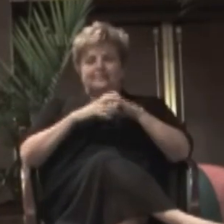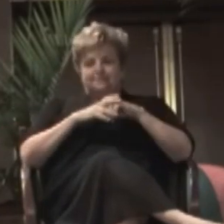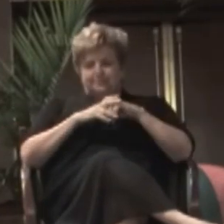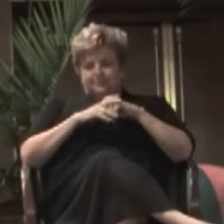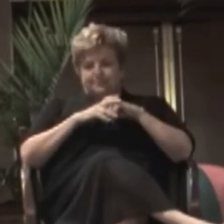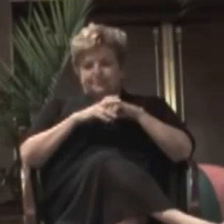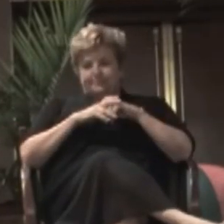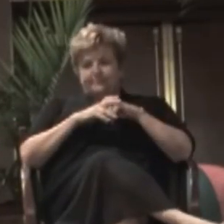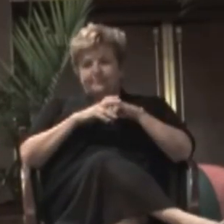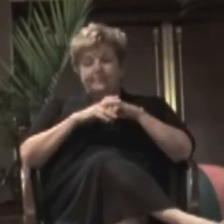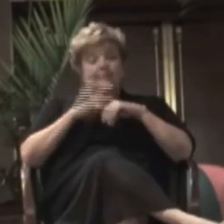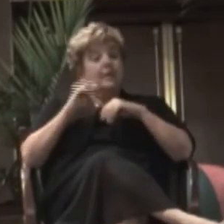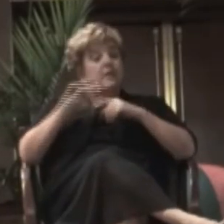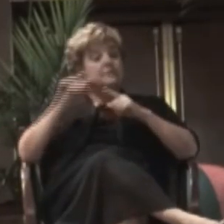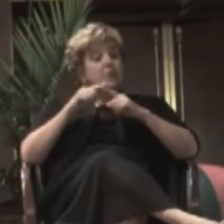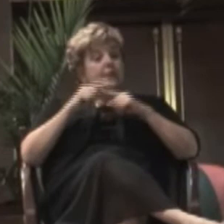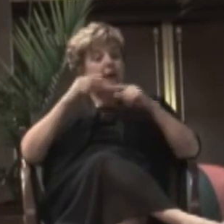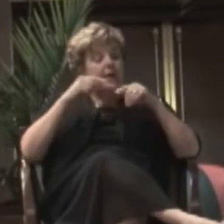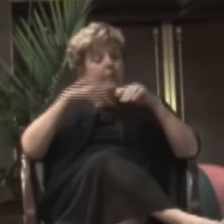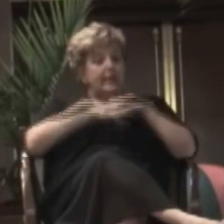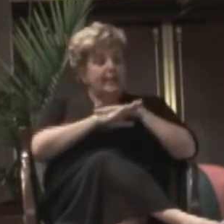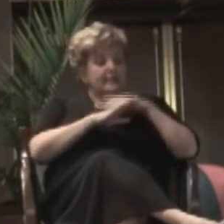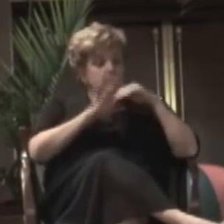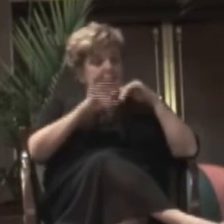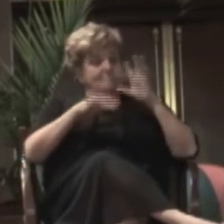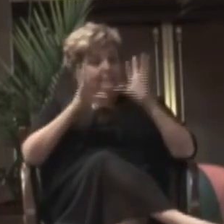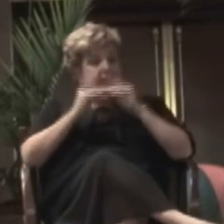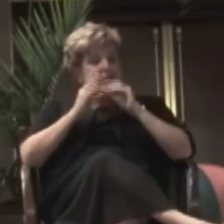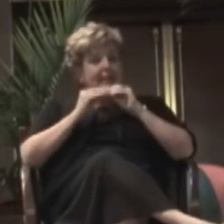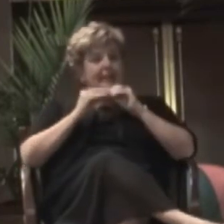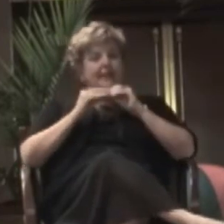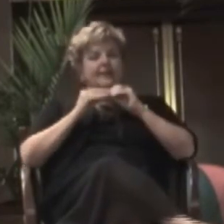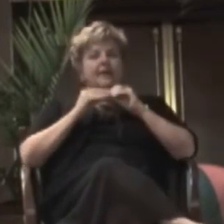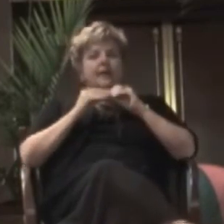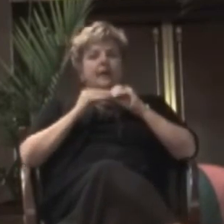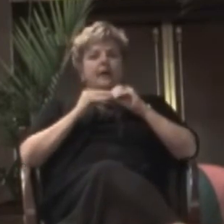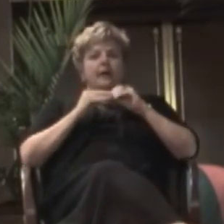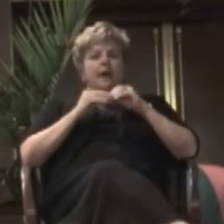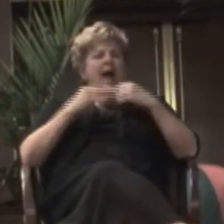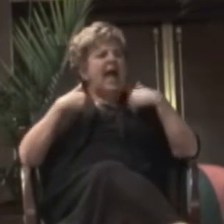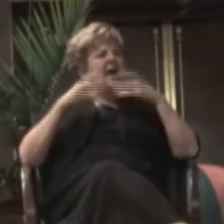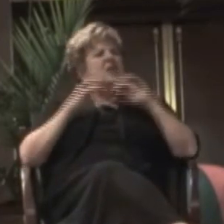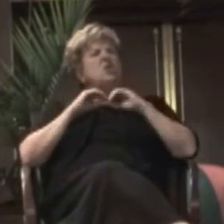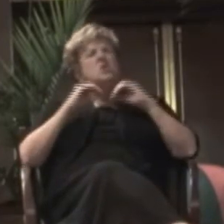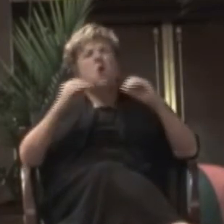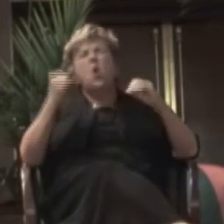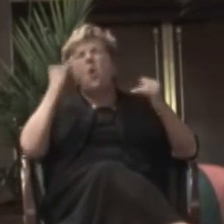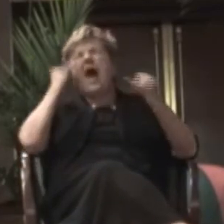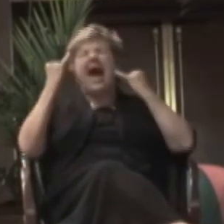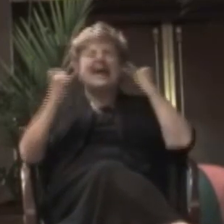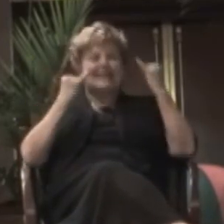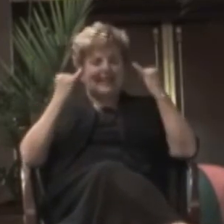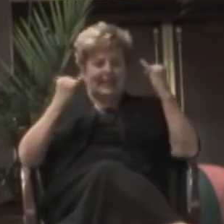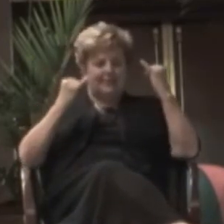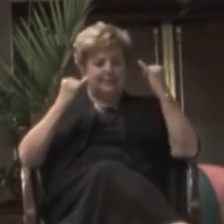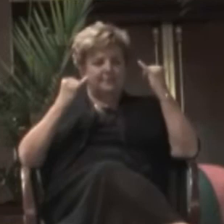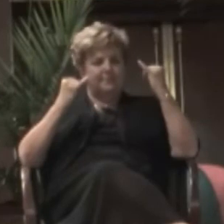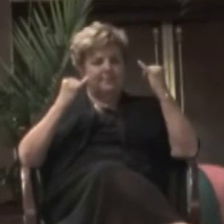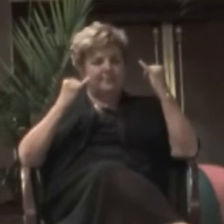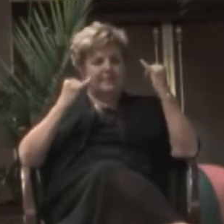And so when I walked in there, I was about as lost as a guy could be. I had no earthly idea. And this guy, that officer, read my name on the shirt. I, Mr.